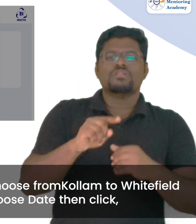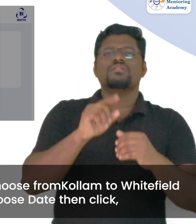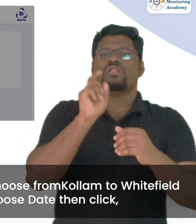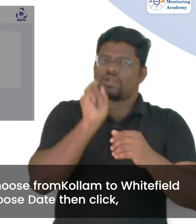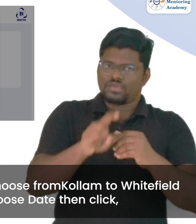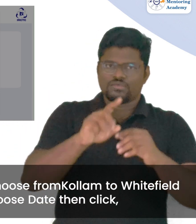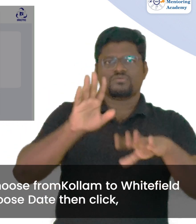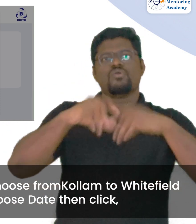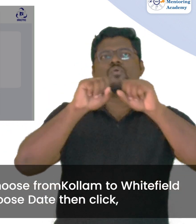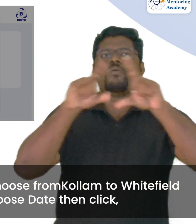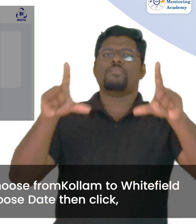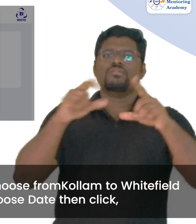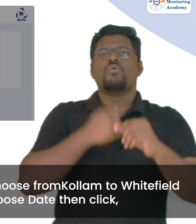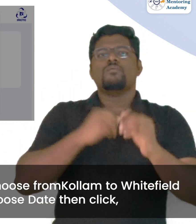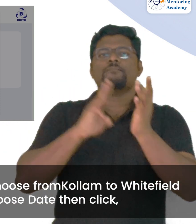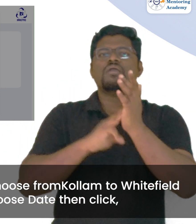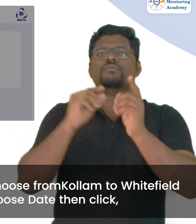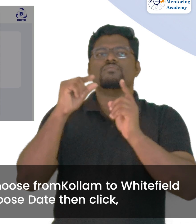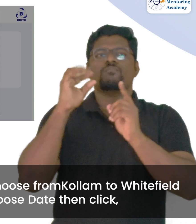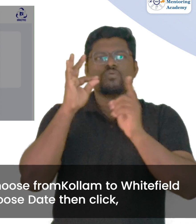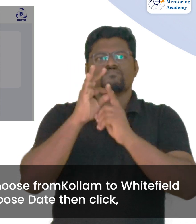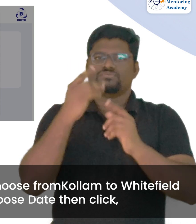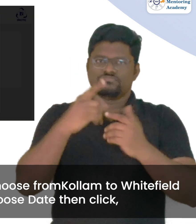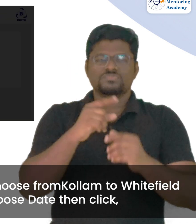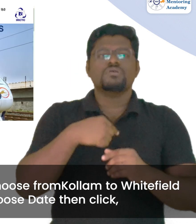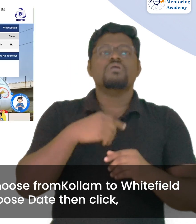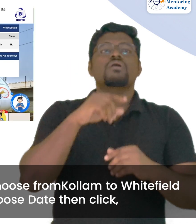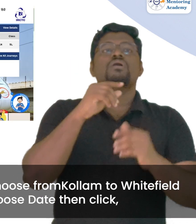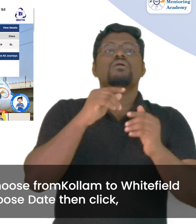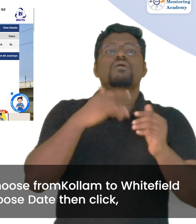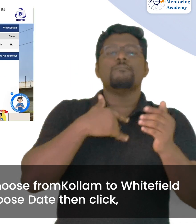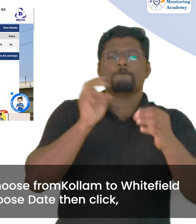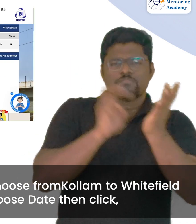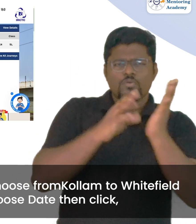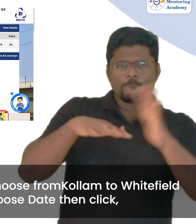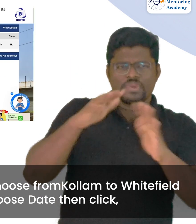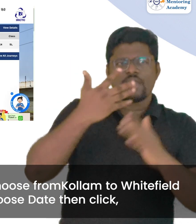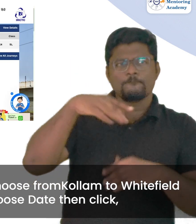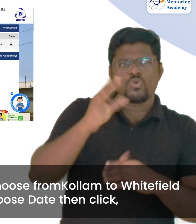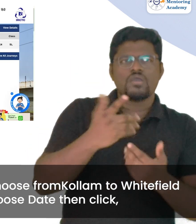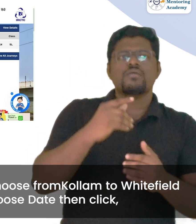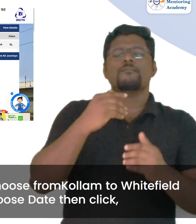Show IRCTC booking ticket, then you choose from Kollam to Whitefield, Bangalore. You click Choose Date, then